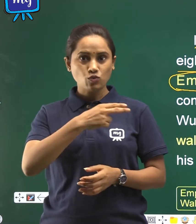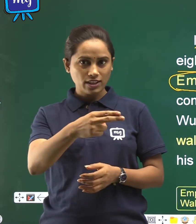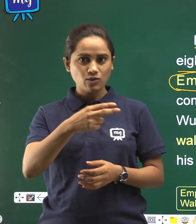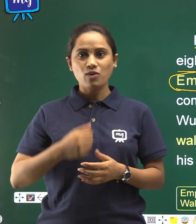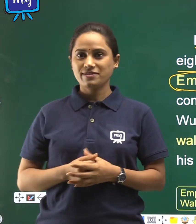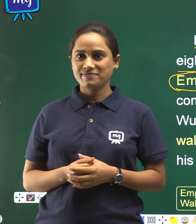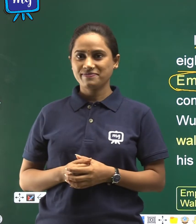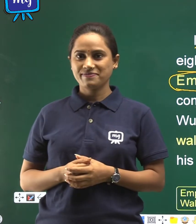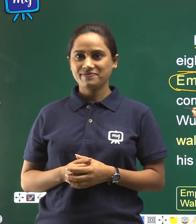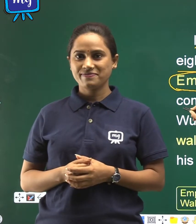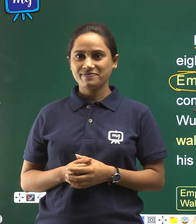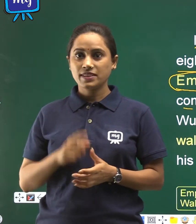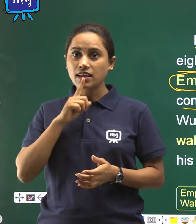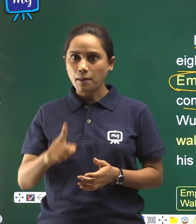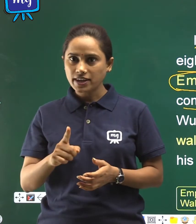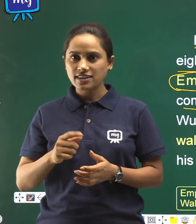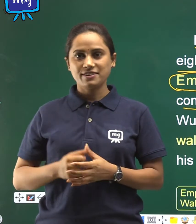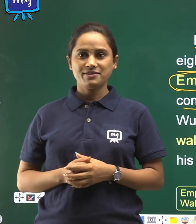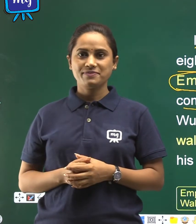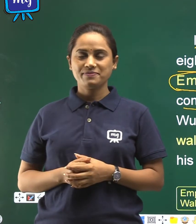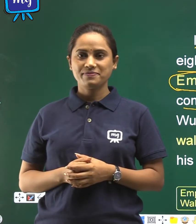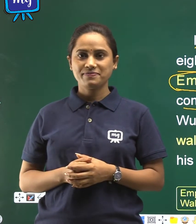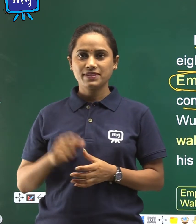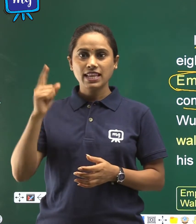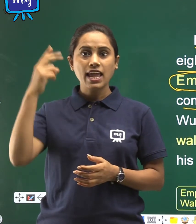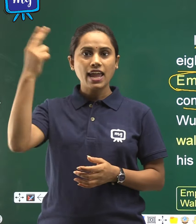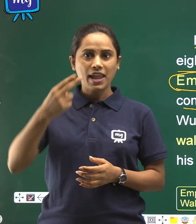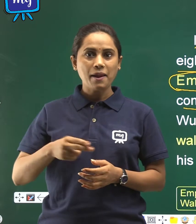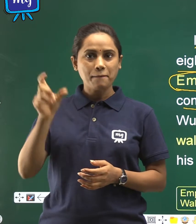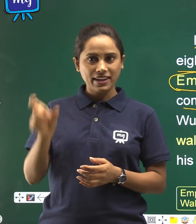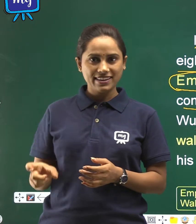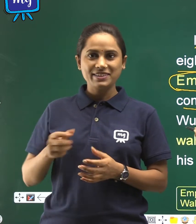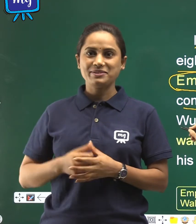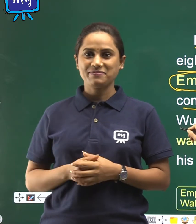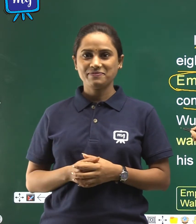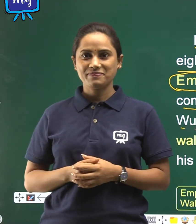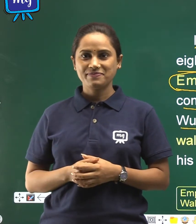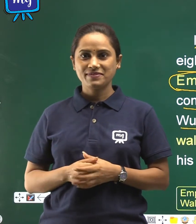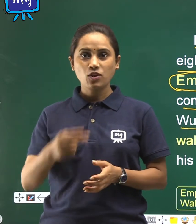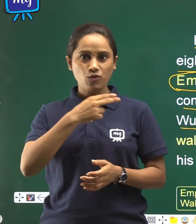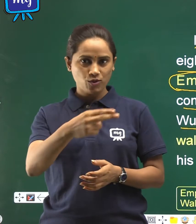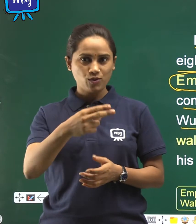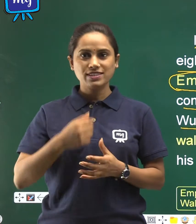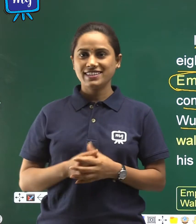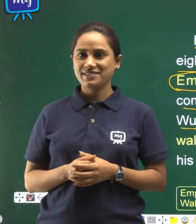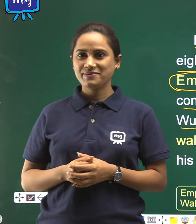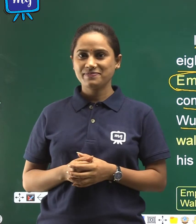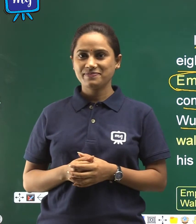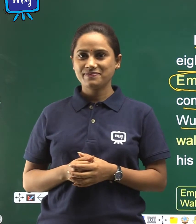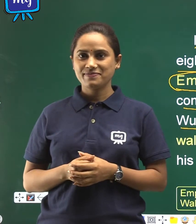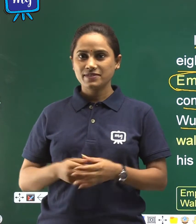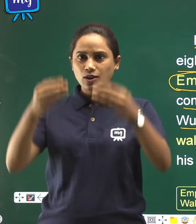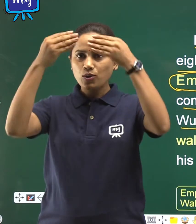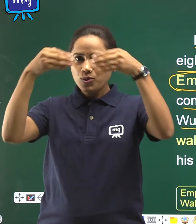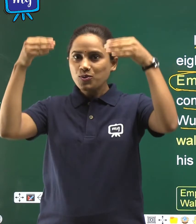Xuanzong commissioned a painter, Wu Dozi,